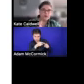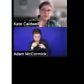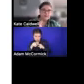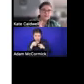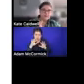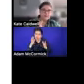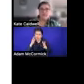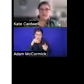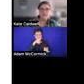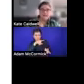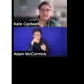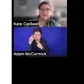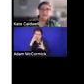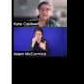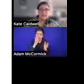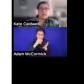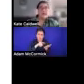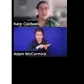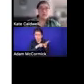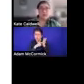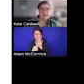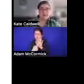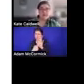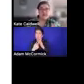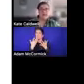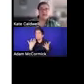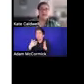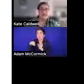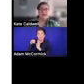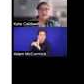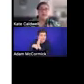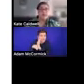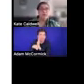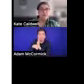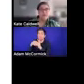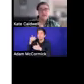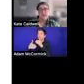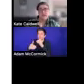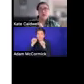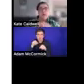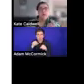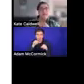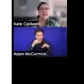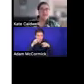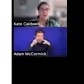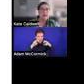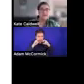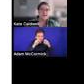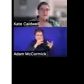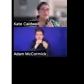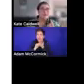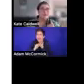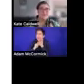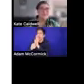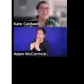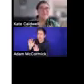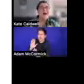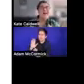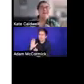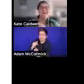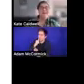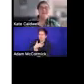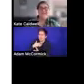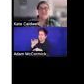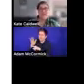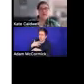you, if you're listening to this, you care about data and how data is used. And so one thing that qualitative researchers see a